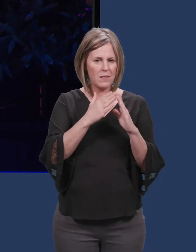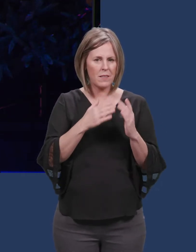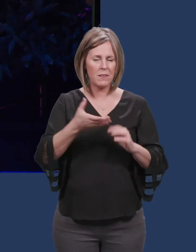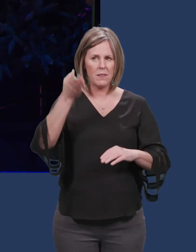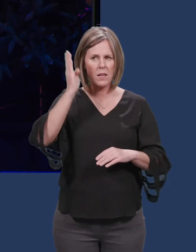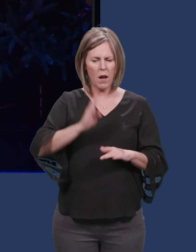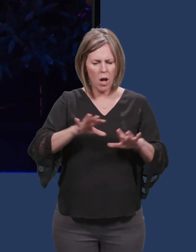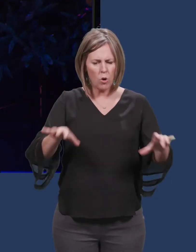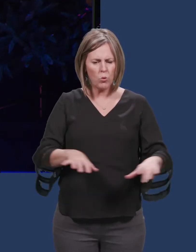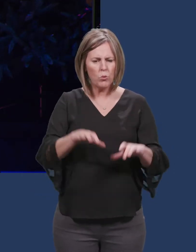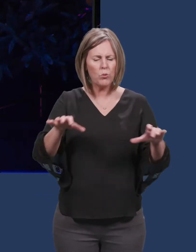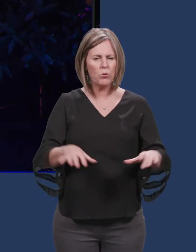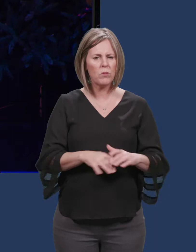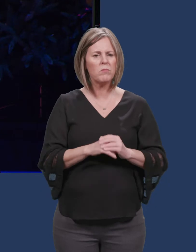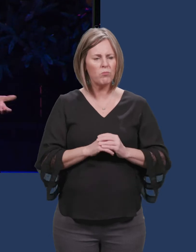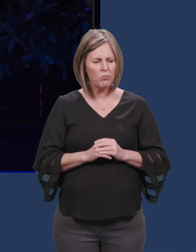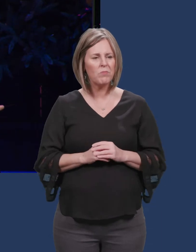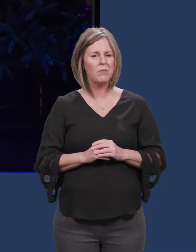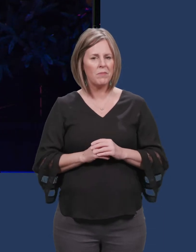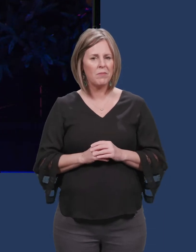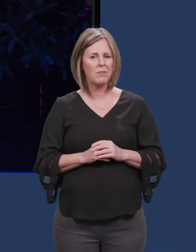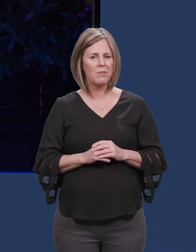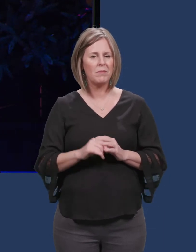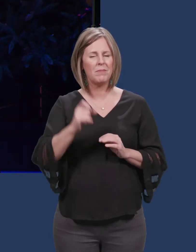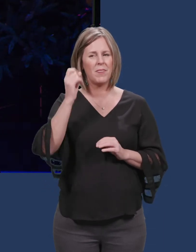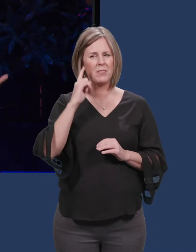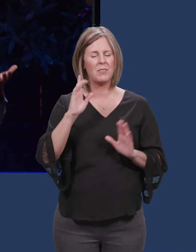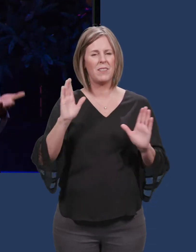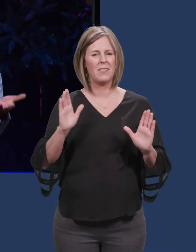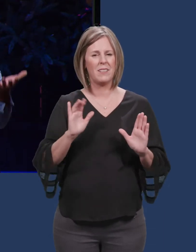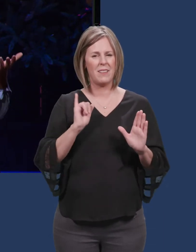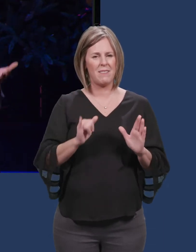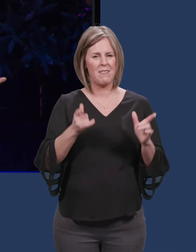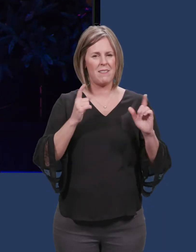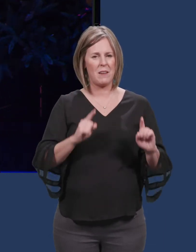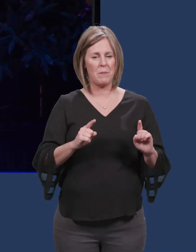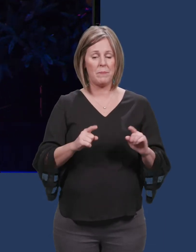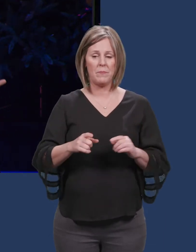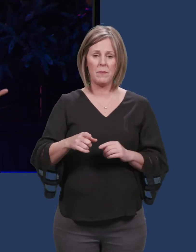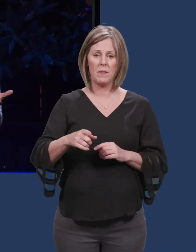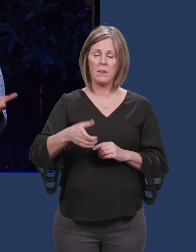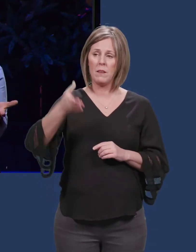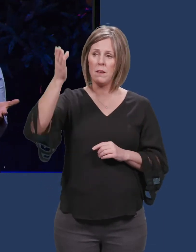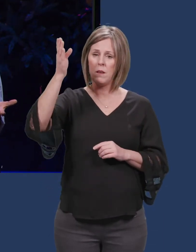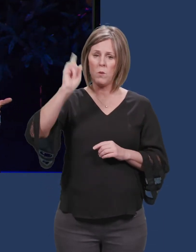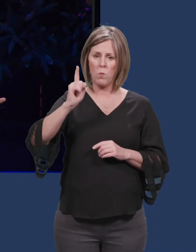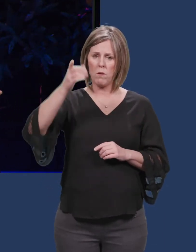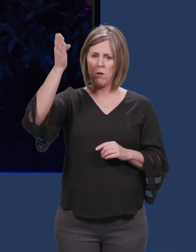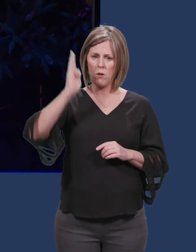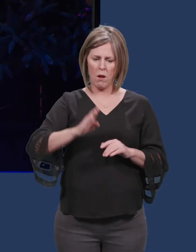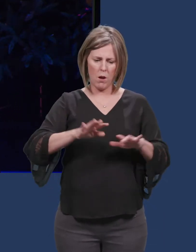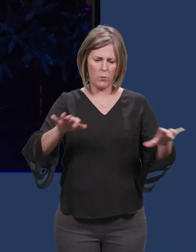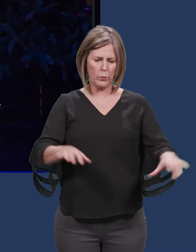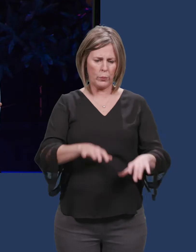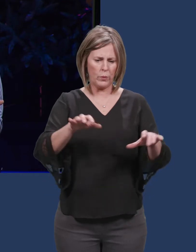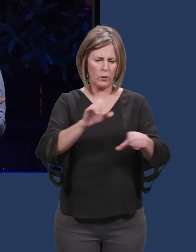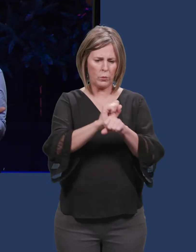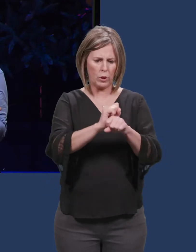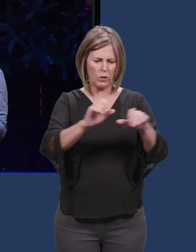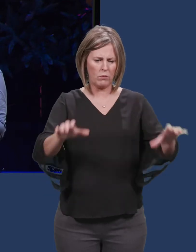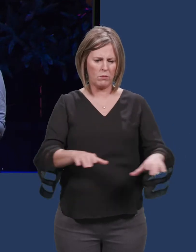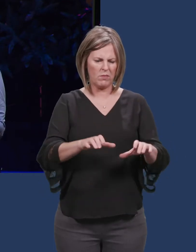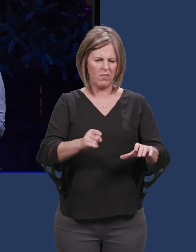God was at work. But it always kind of goes like that. The places that God is at work often have some of the